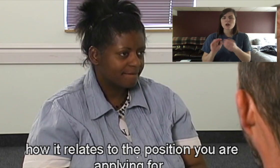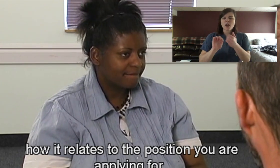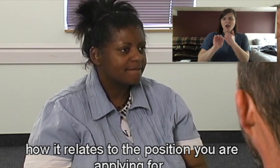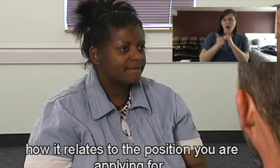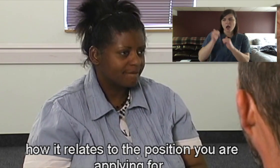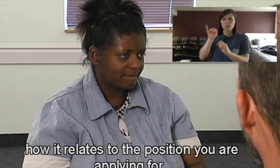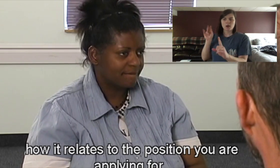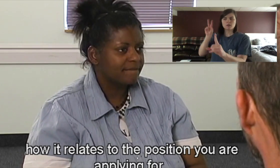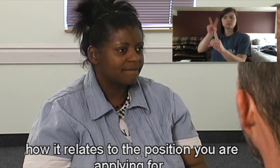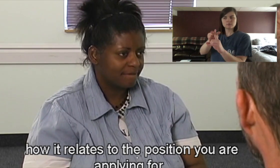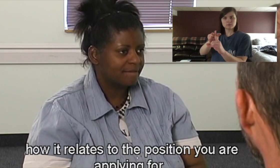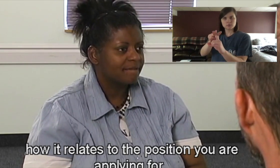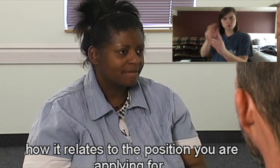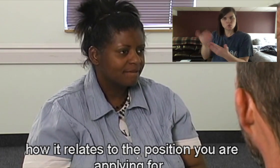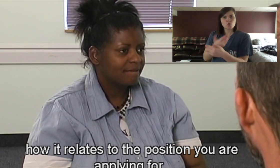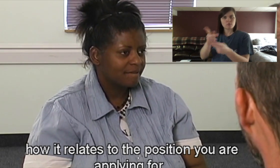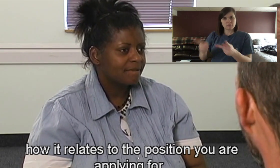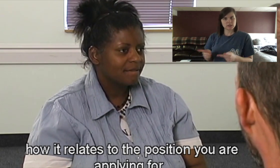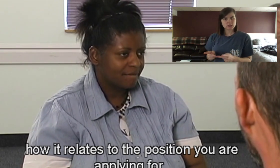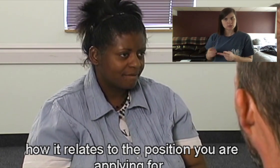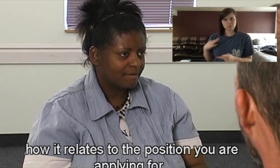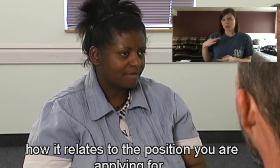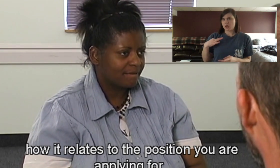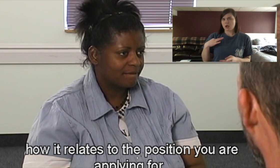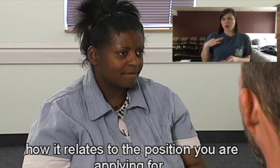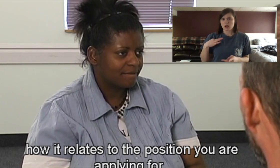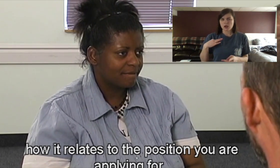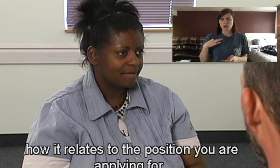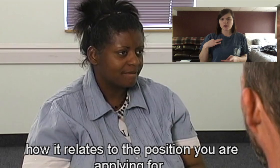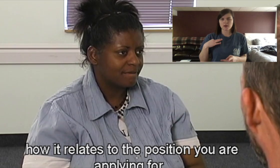how it relates to the position you're applying for,